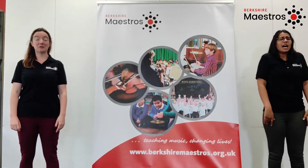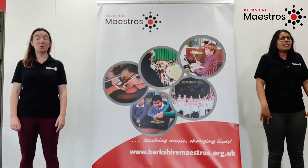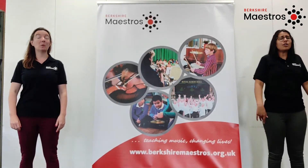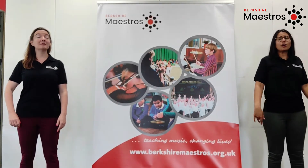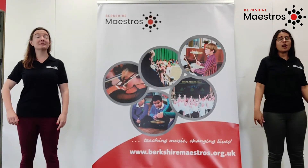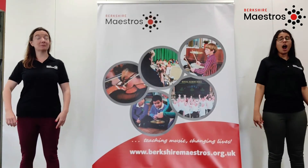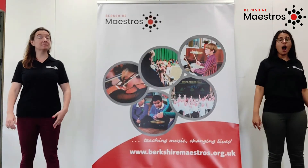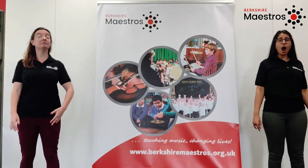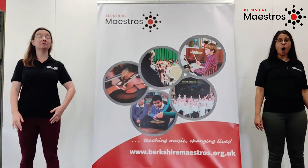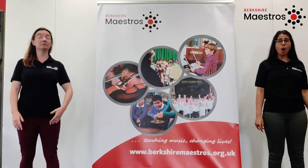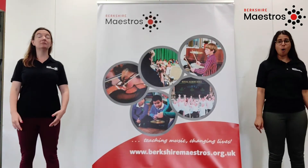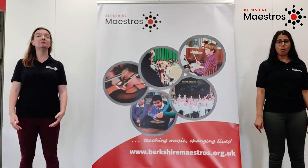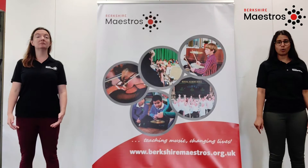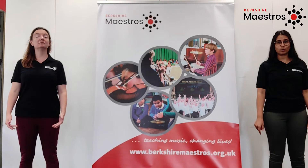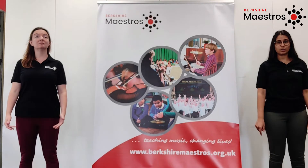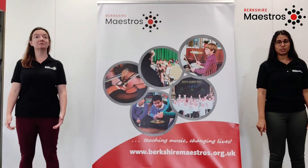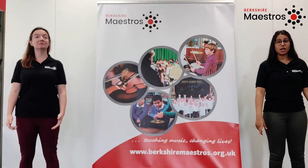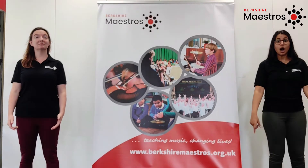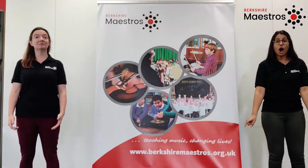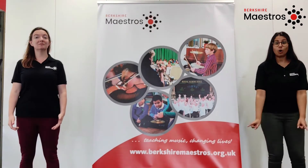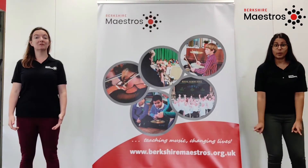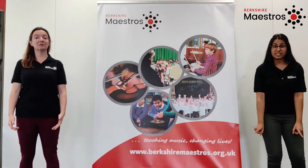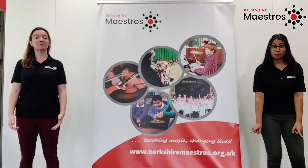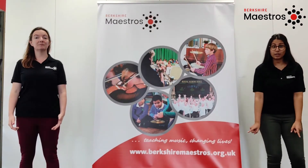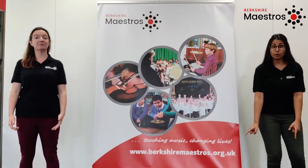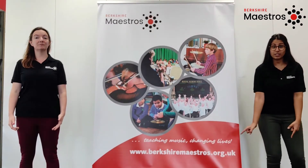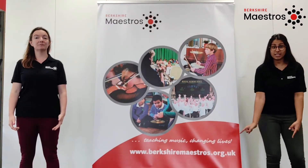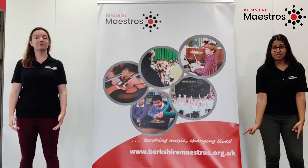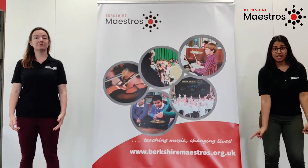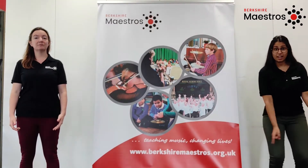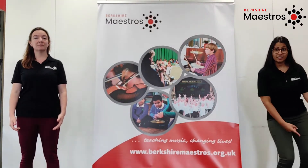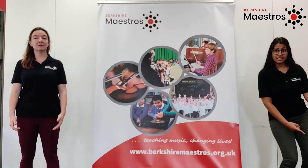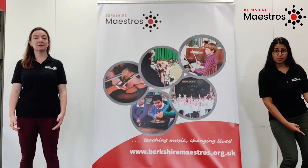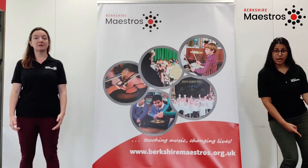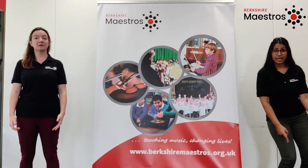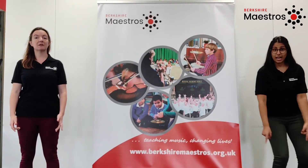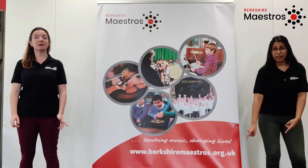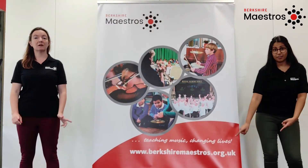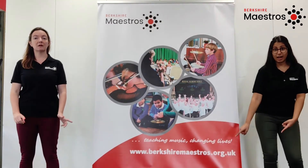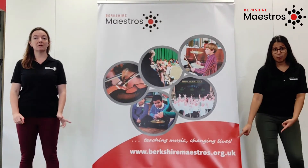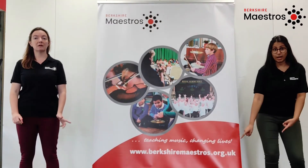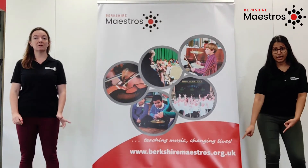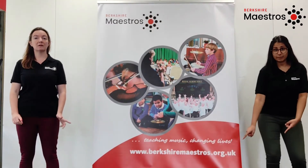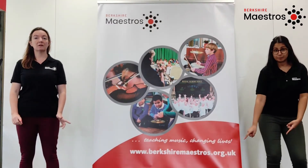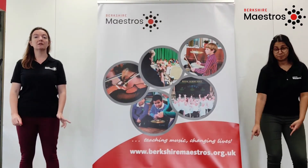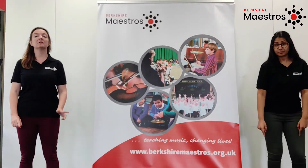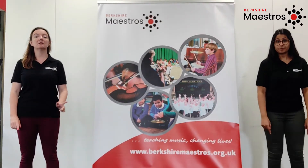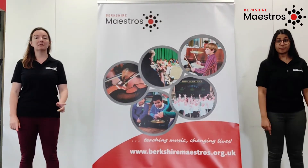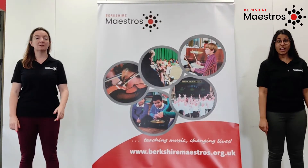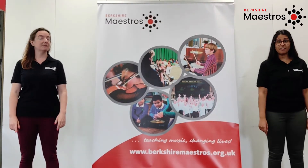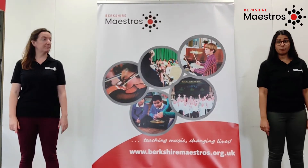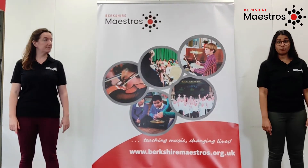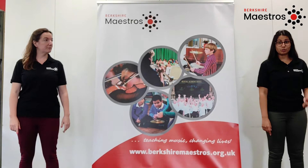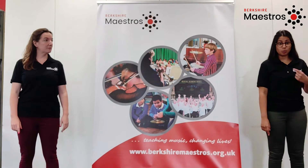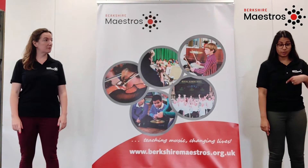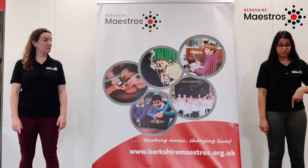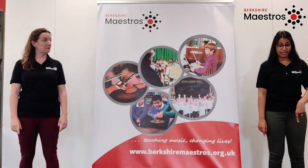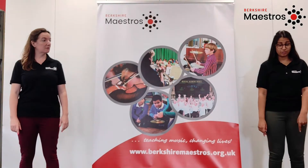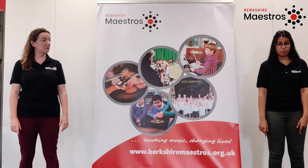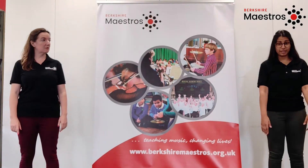and around. Our whispering voices, this way, and that way. And then we've got to one where we change the pitch and